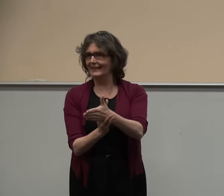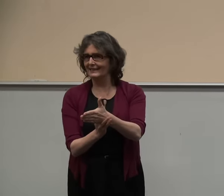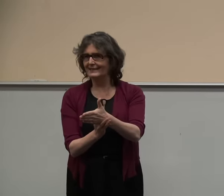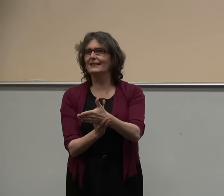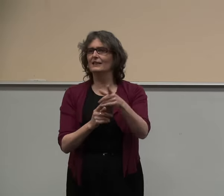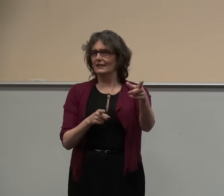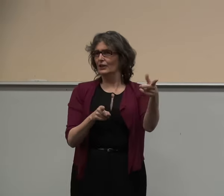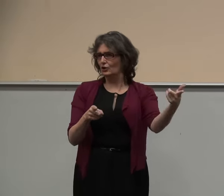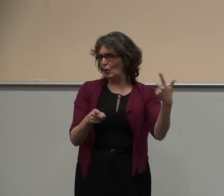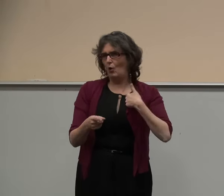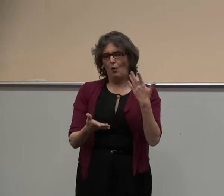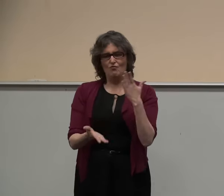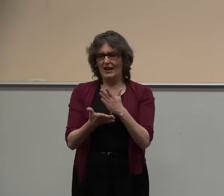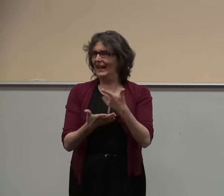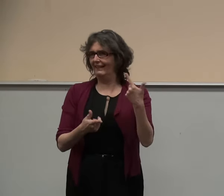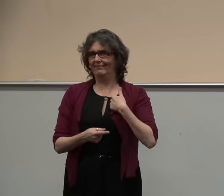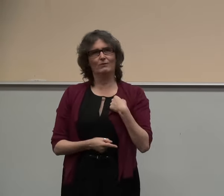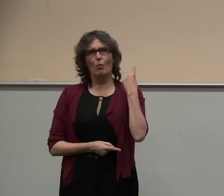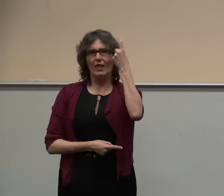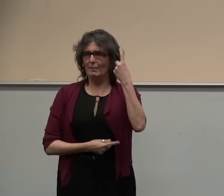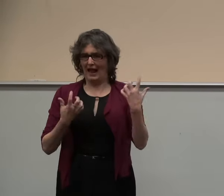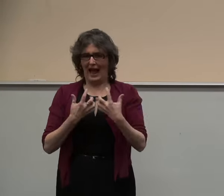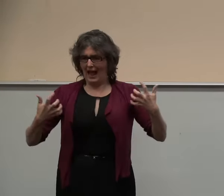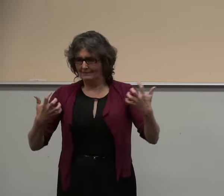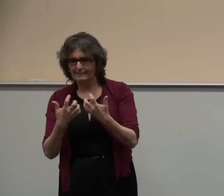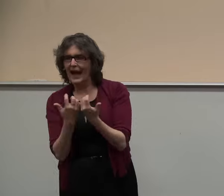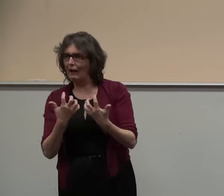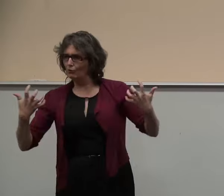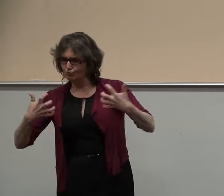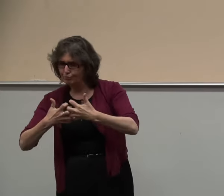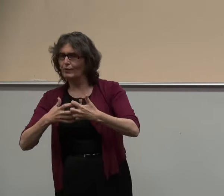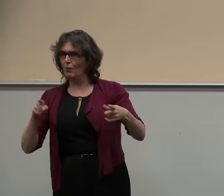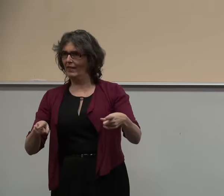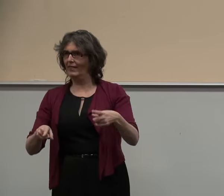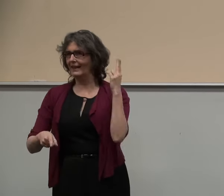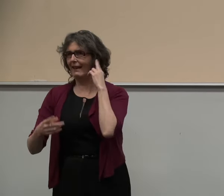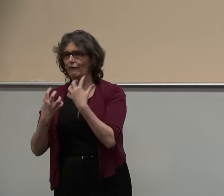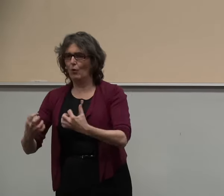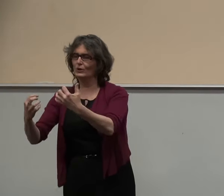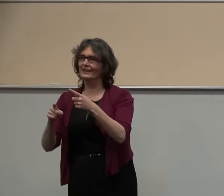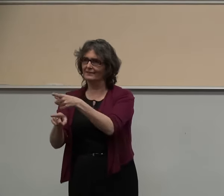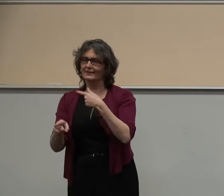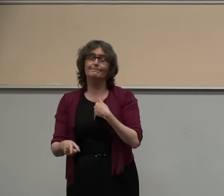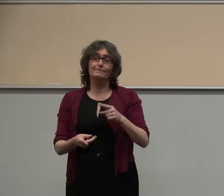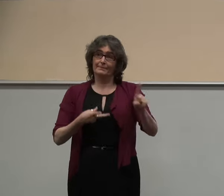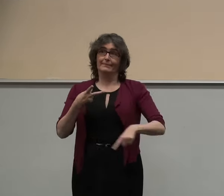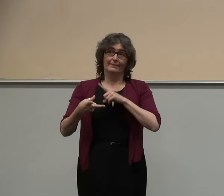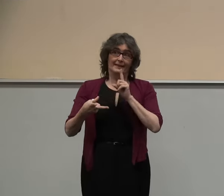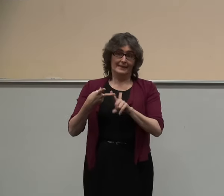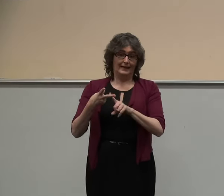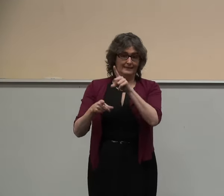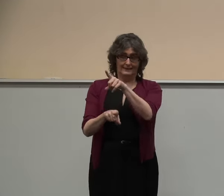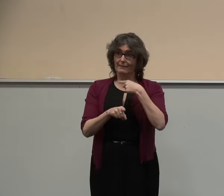Secondly, it's always from English into sign language. There's never deaf theatre performed in sign language. And that means